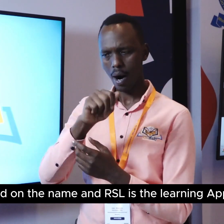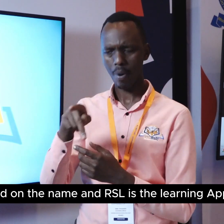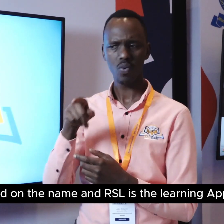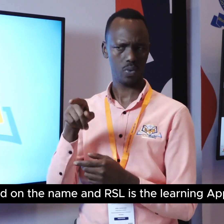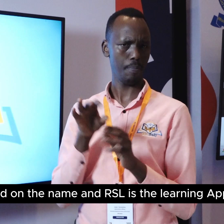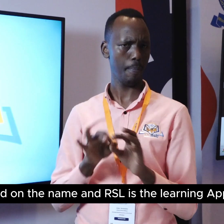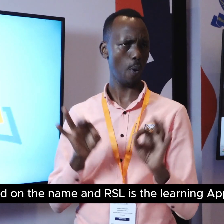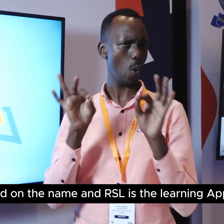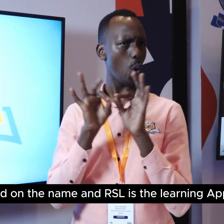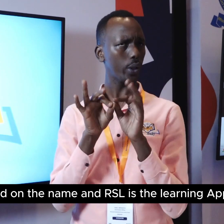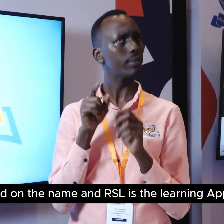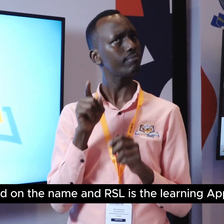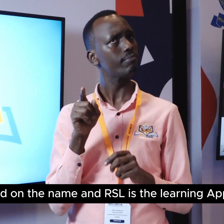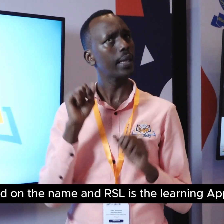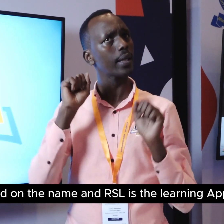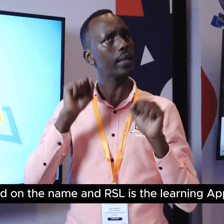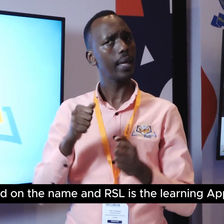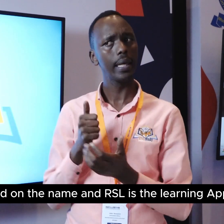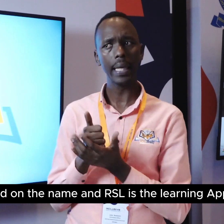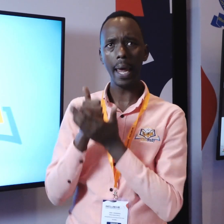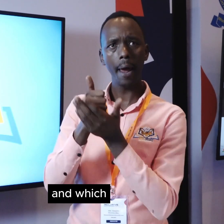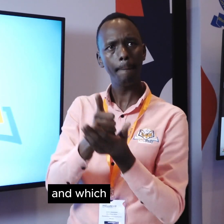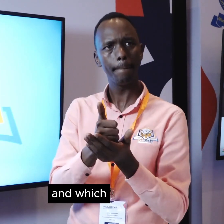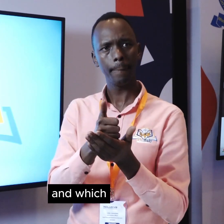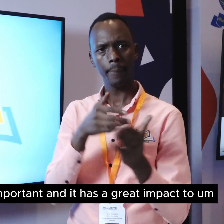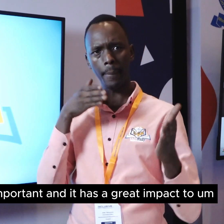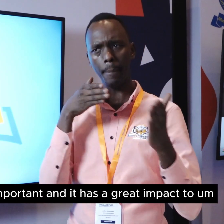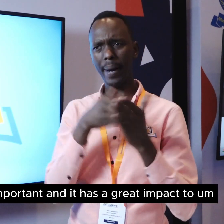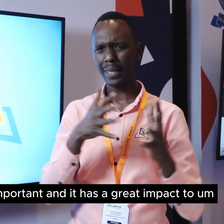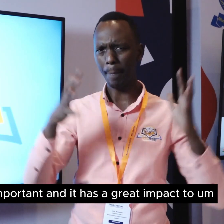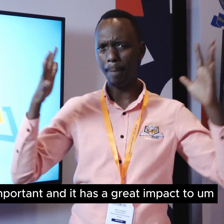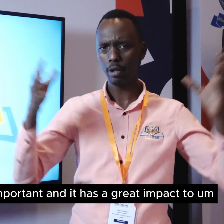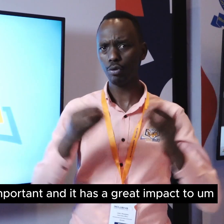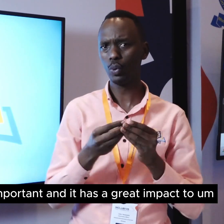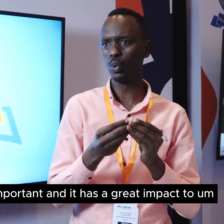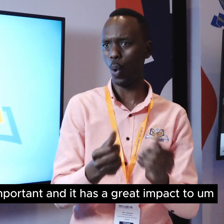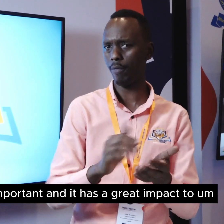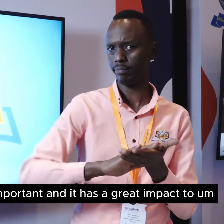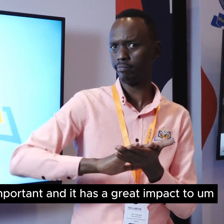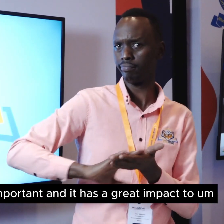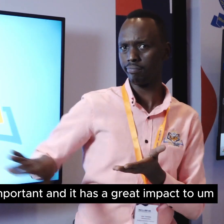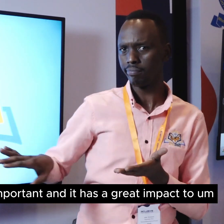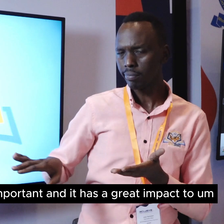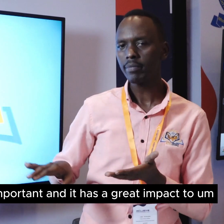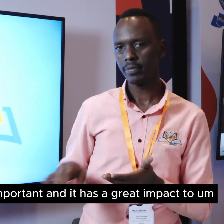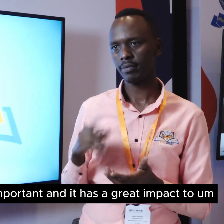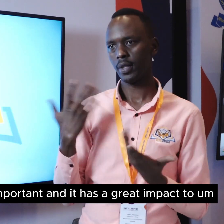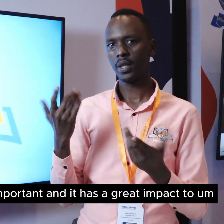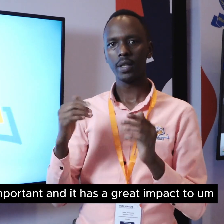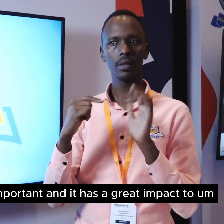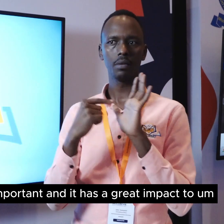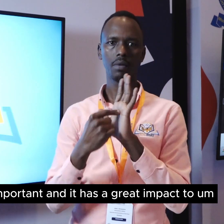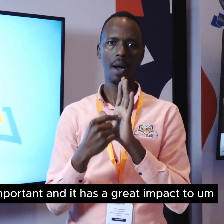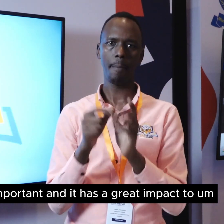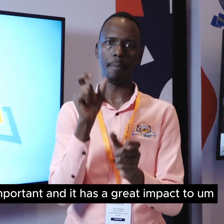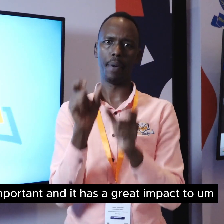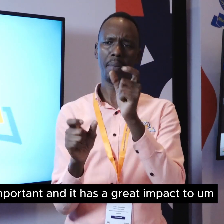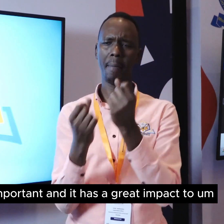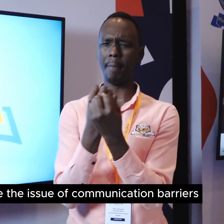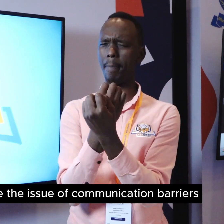RSL is the learning app, and which is important, and it has a great impact to